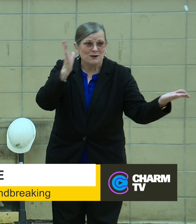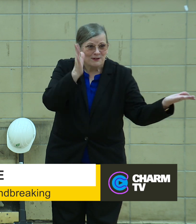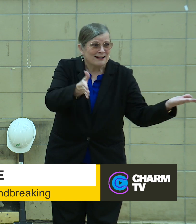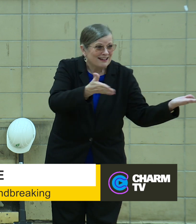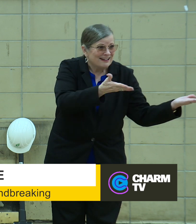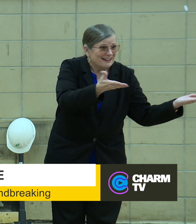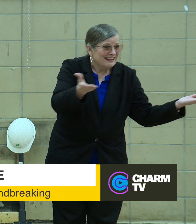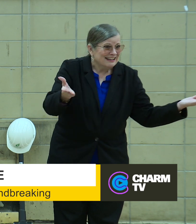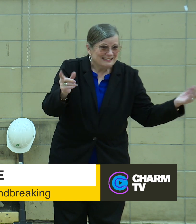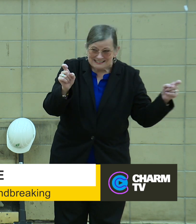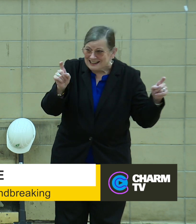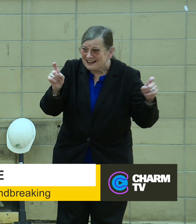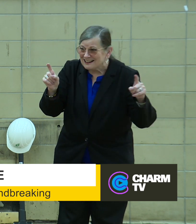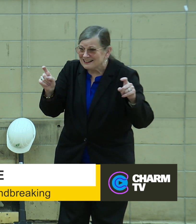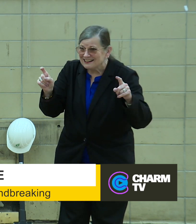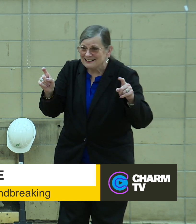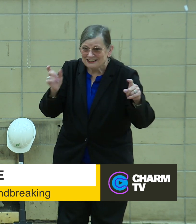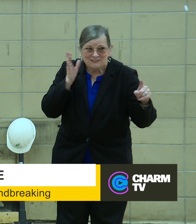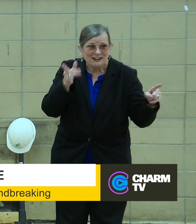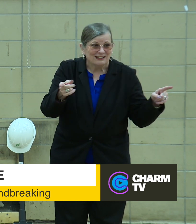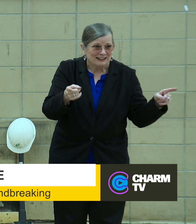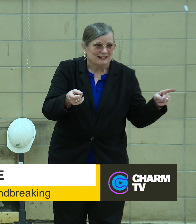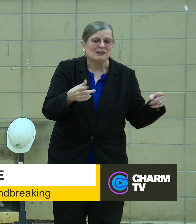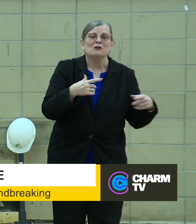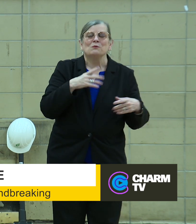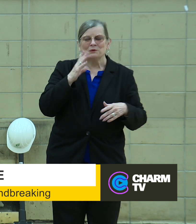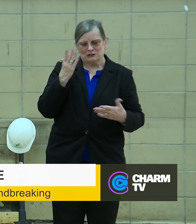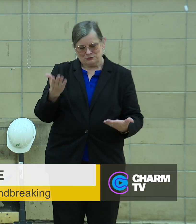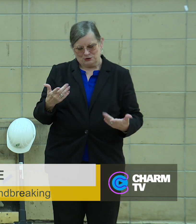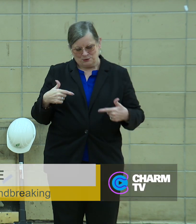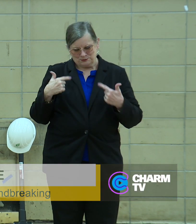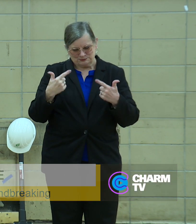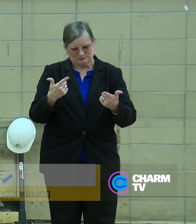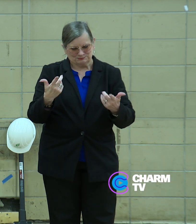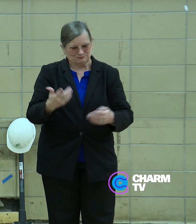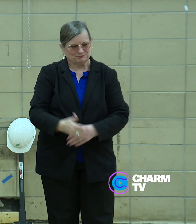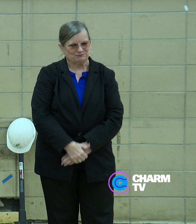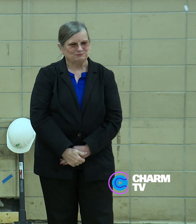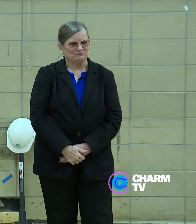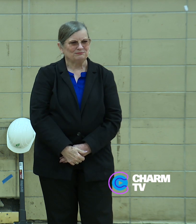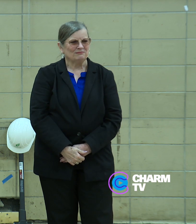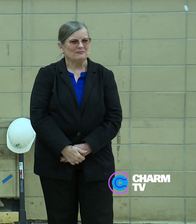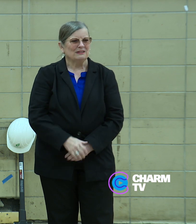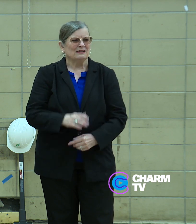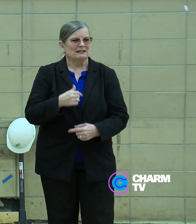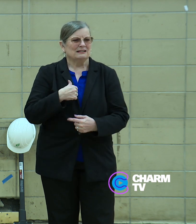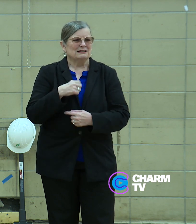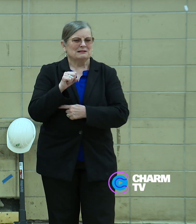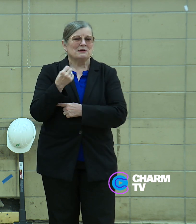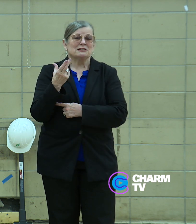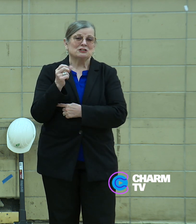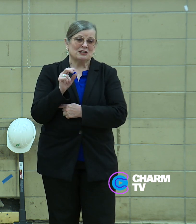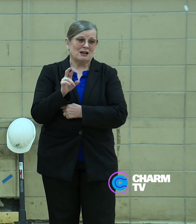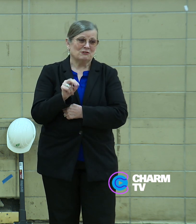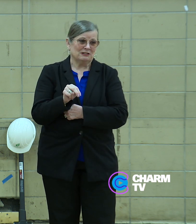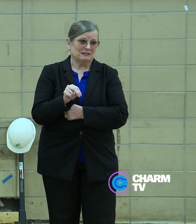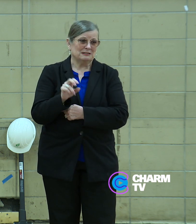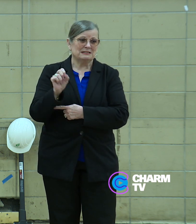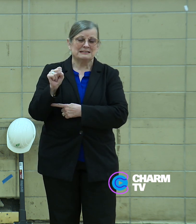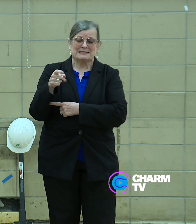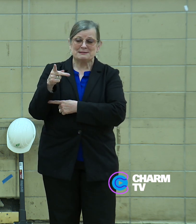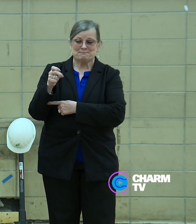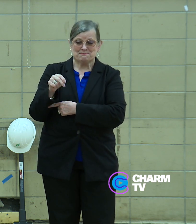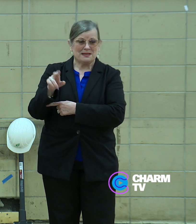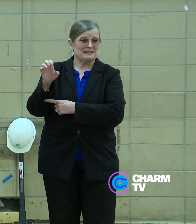us? All right, here we go. Oh, my name is Sharon Spence, and we already told you that. And I'm